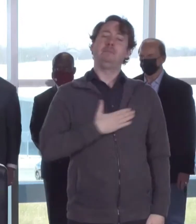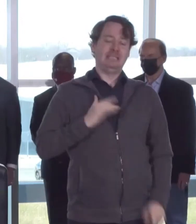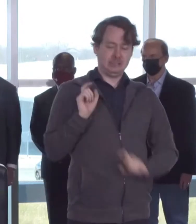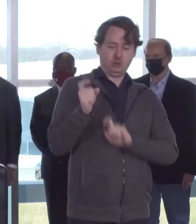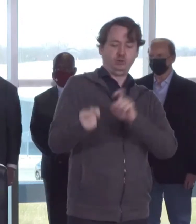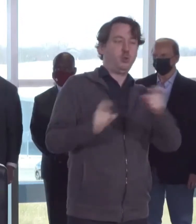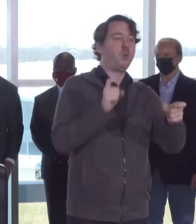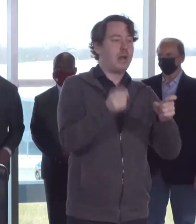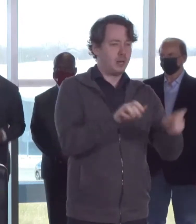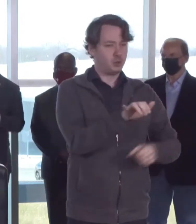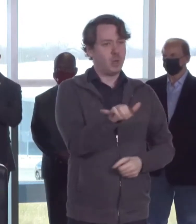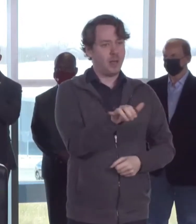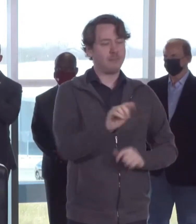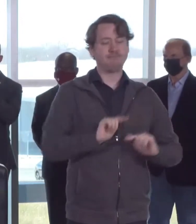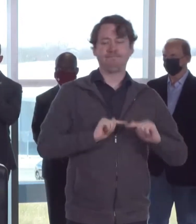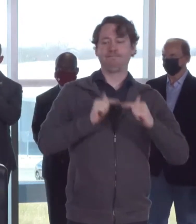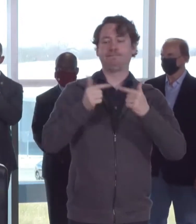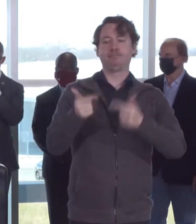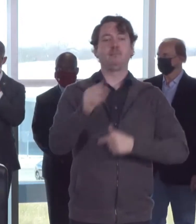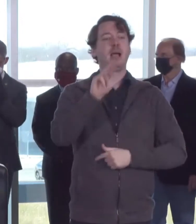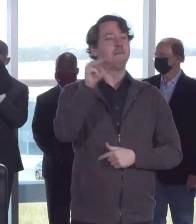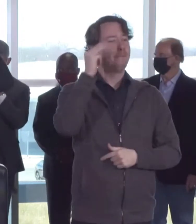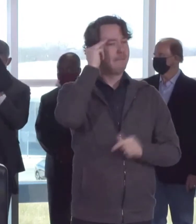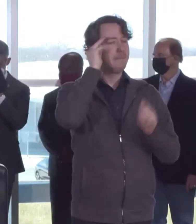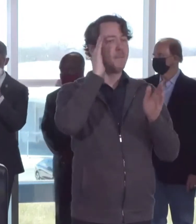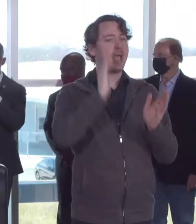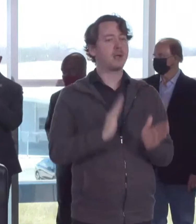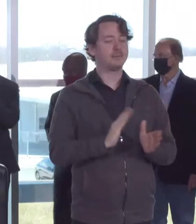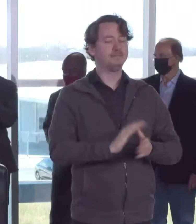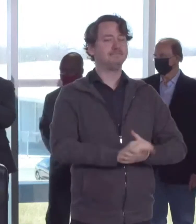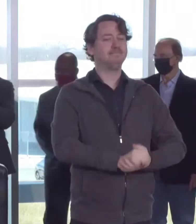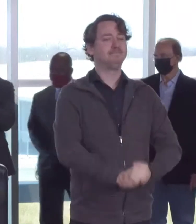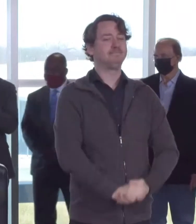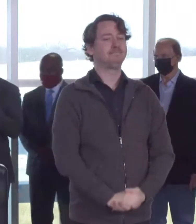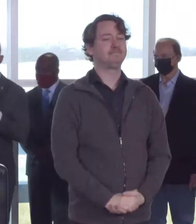donate as well. I'll turn it back over to the mayor.